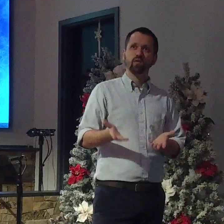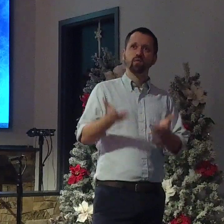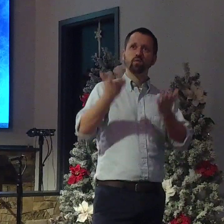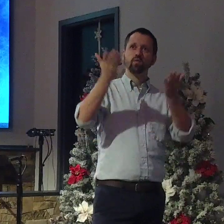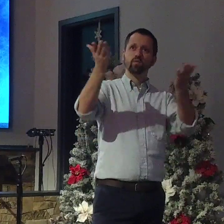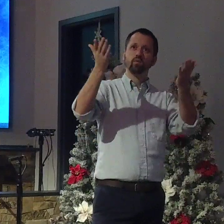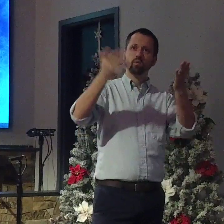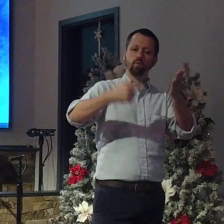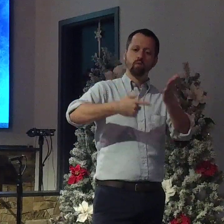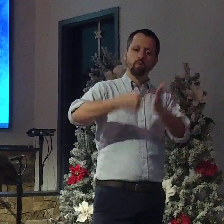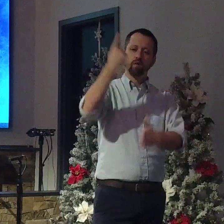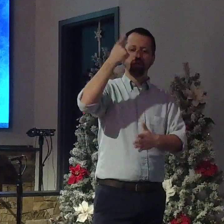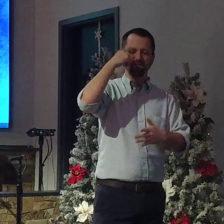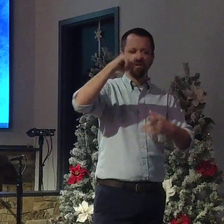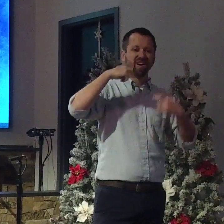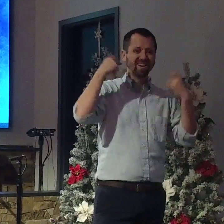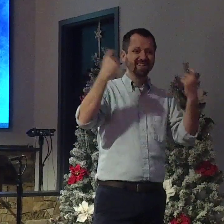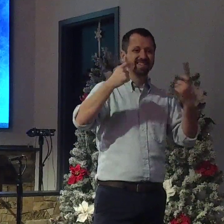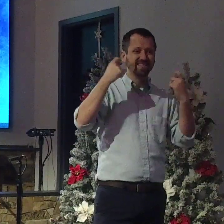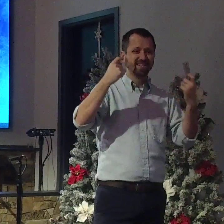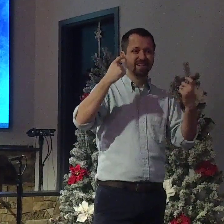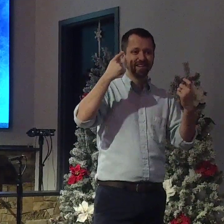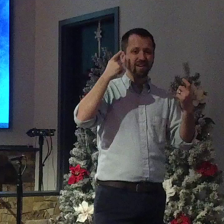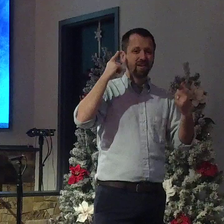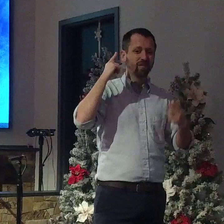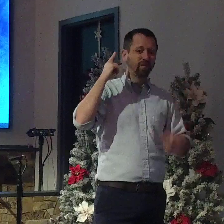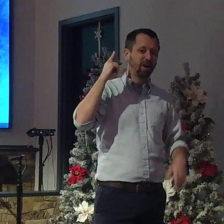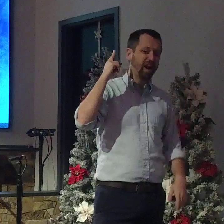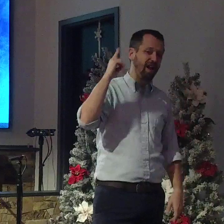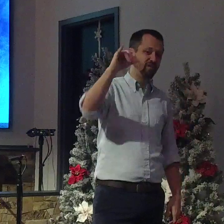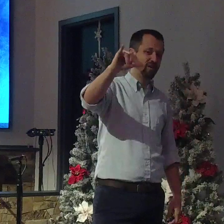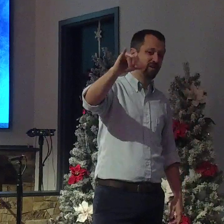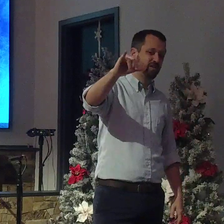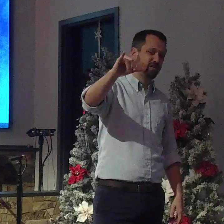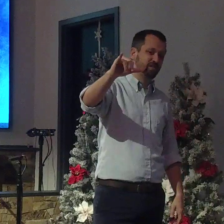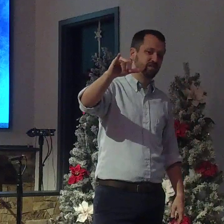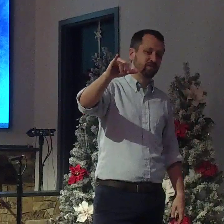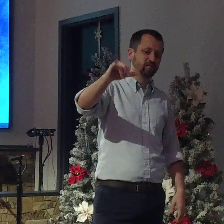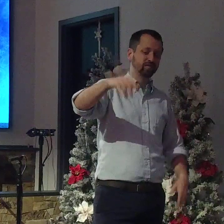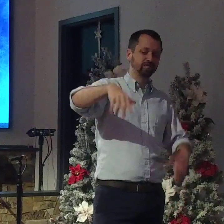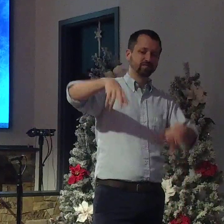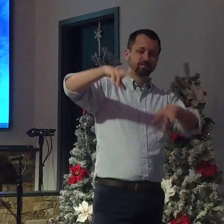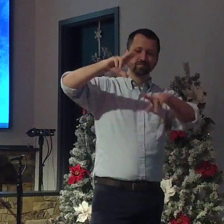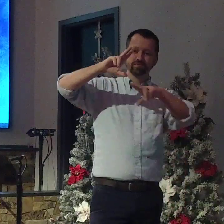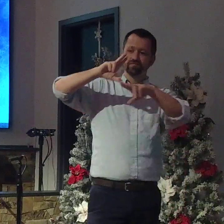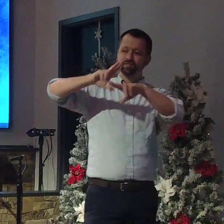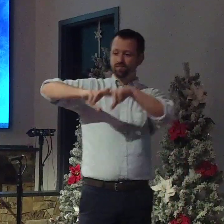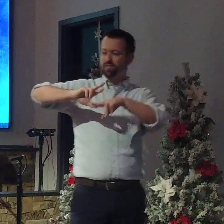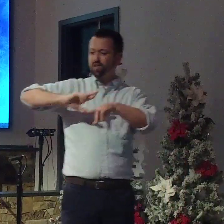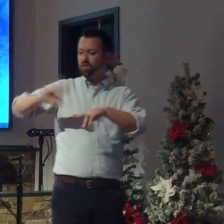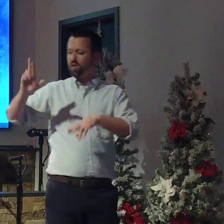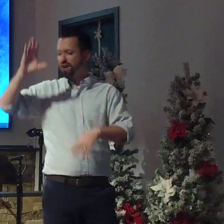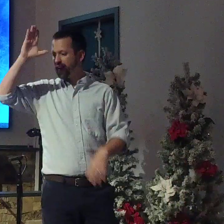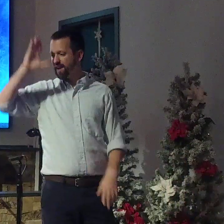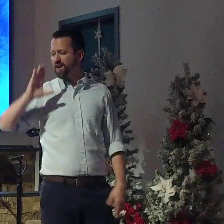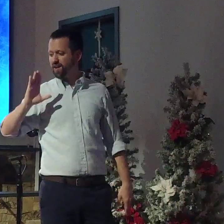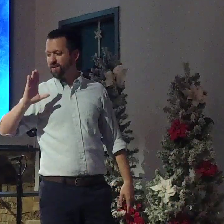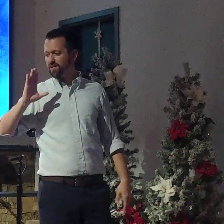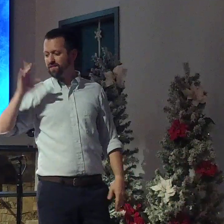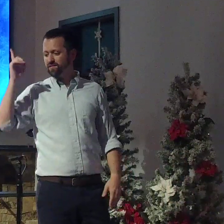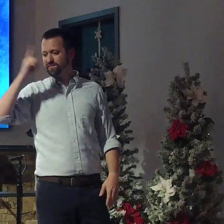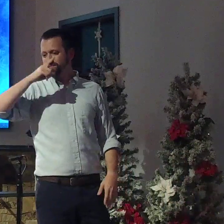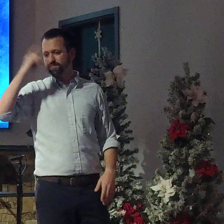offered. In Hebrews chapter 10, look with me at verse 10. The Bible says, by this will we have been sanctified through